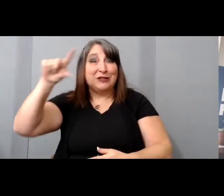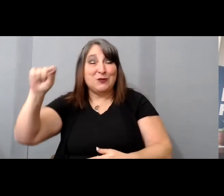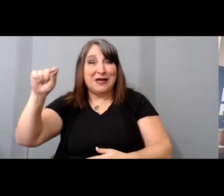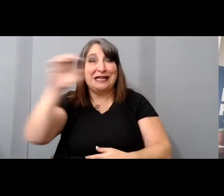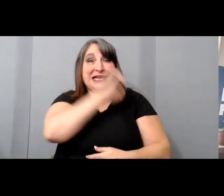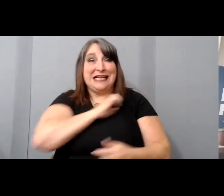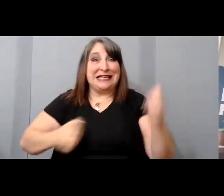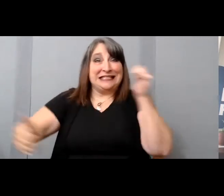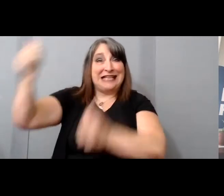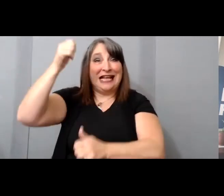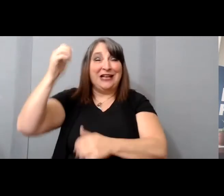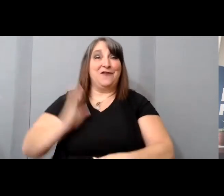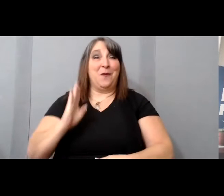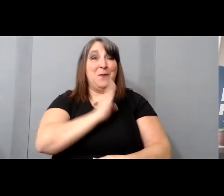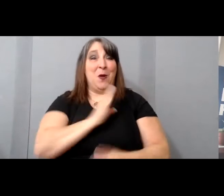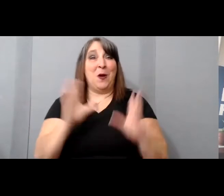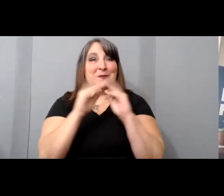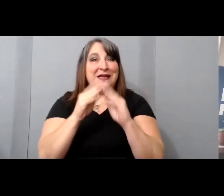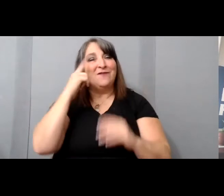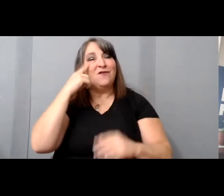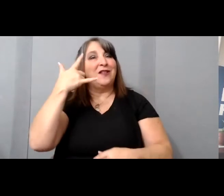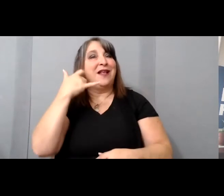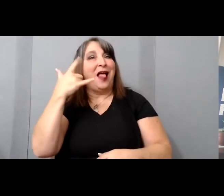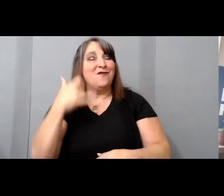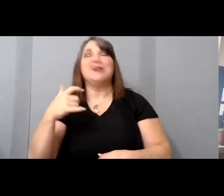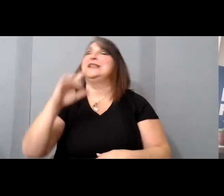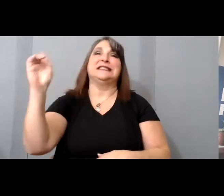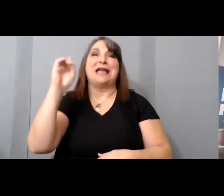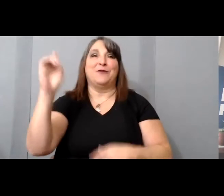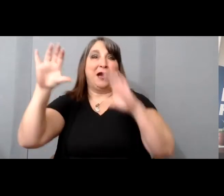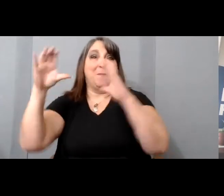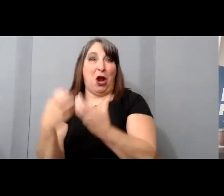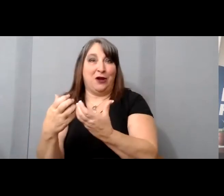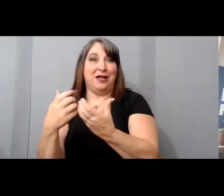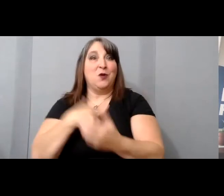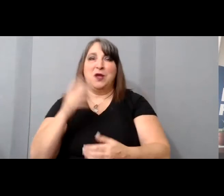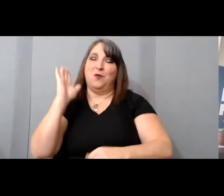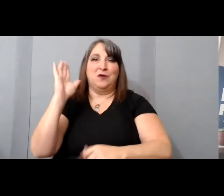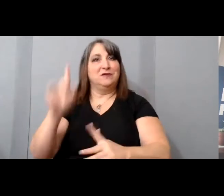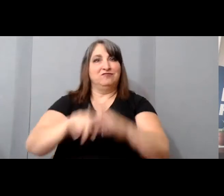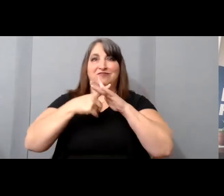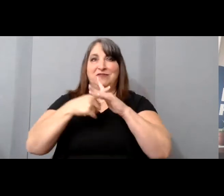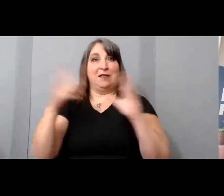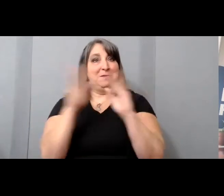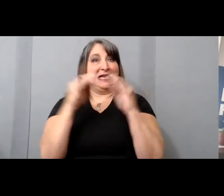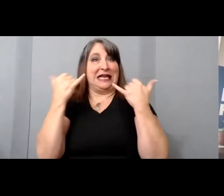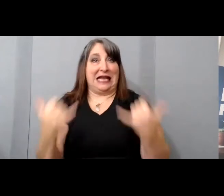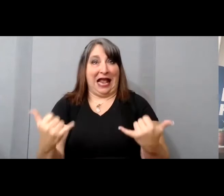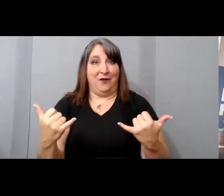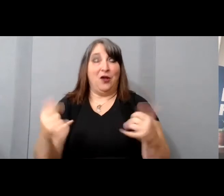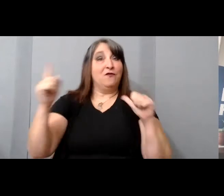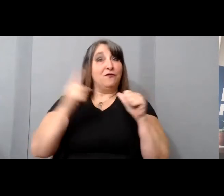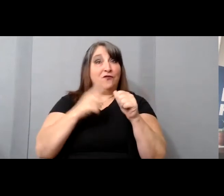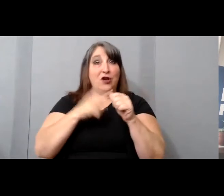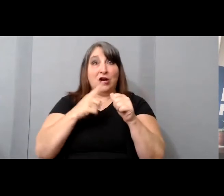Board meeting of the California Democratic Party. We're going to call this meeting to order first and foremost